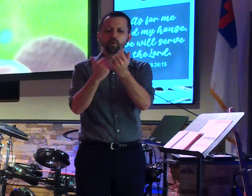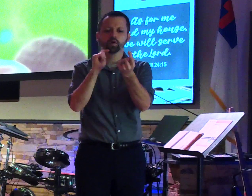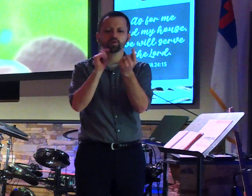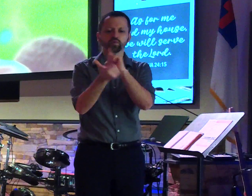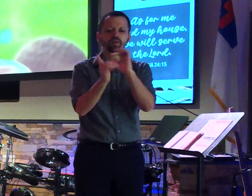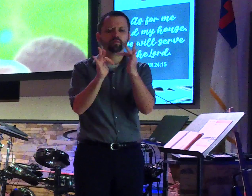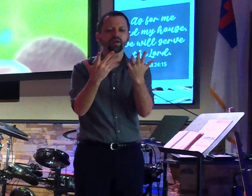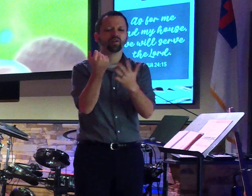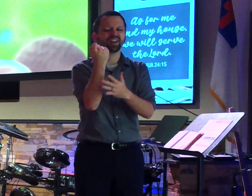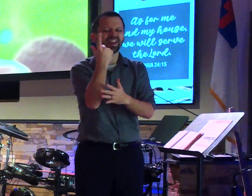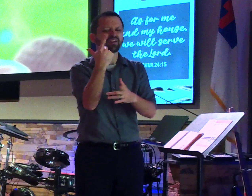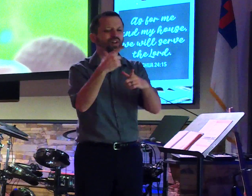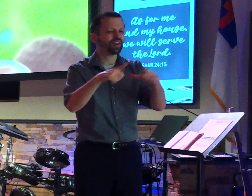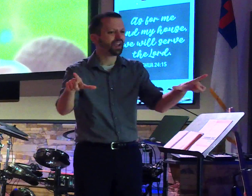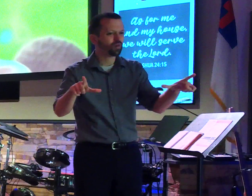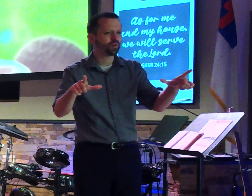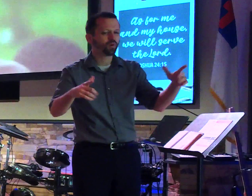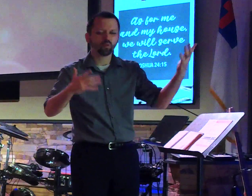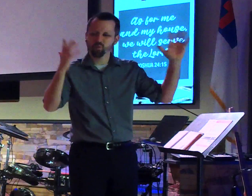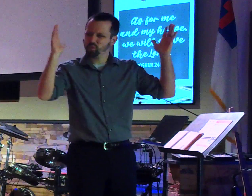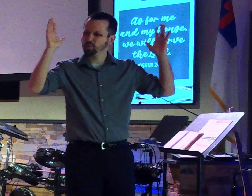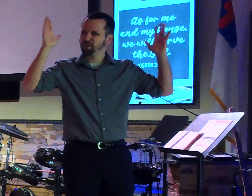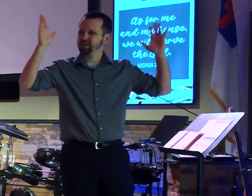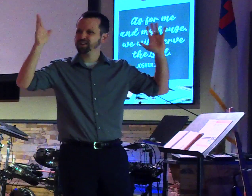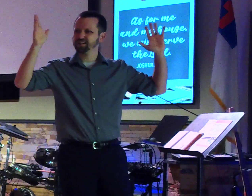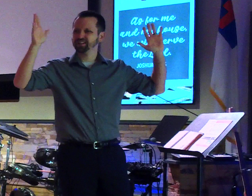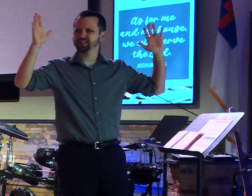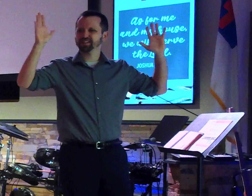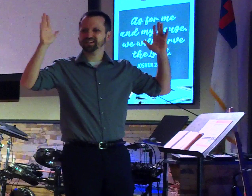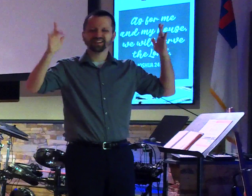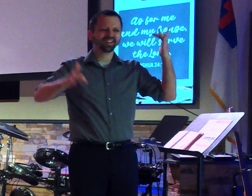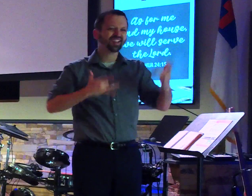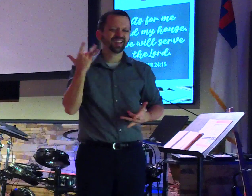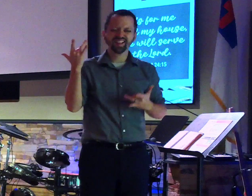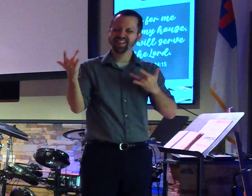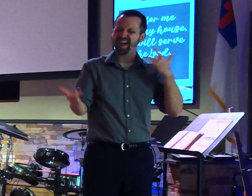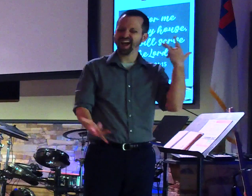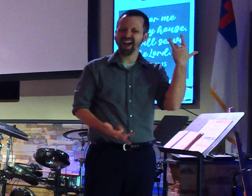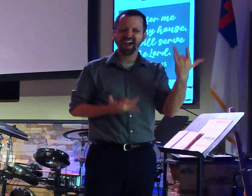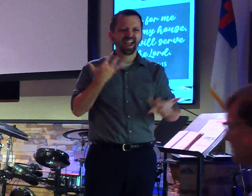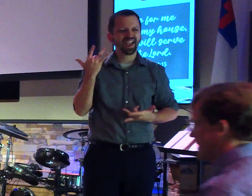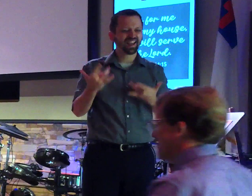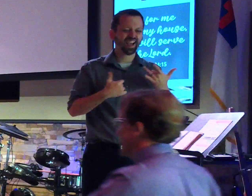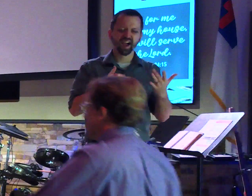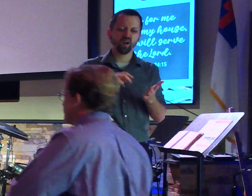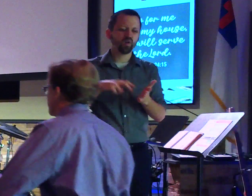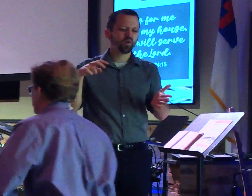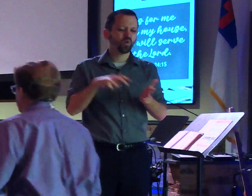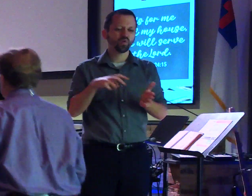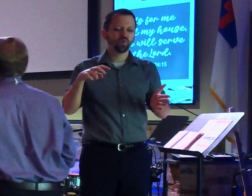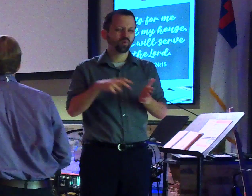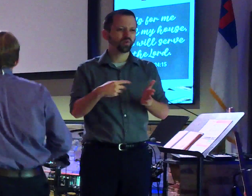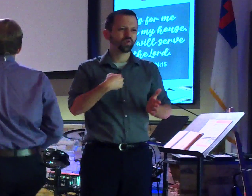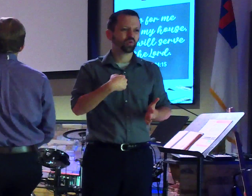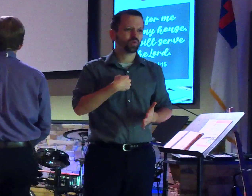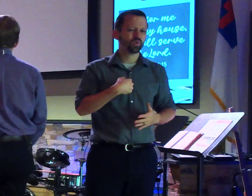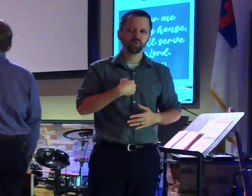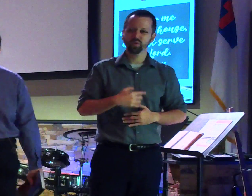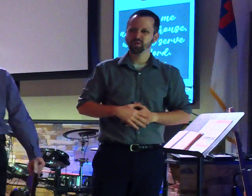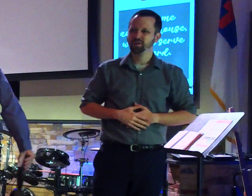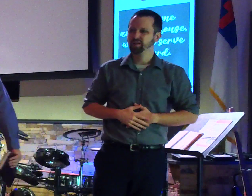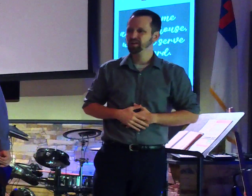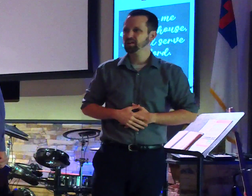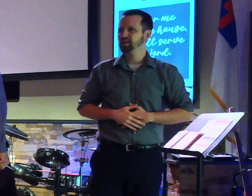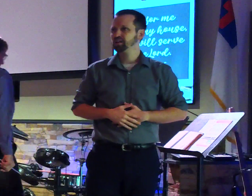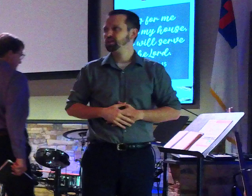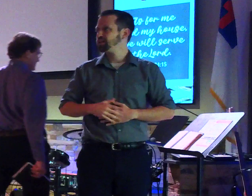languages. Church, are you excited about this opportunity? So exciting. I'm pumped about it. Right outside the